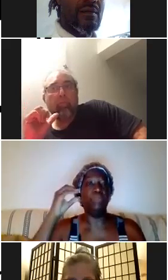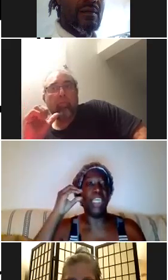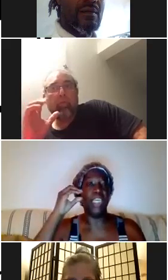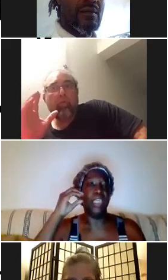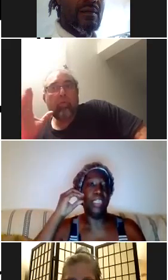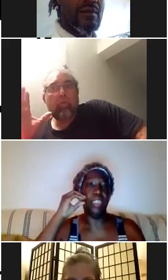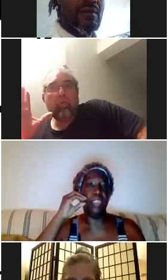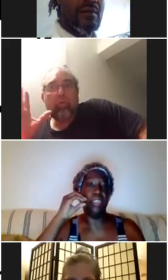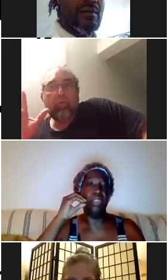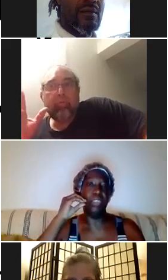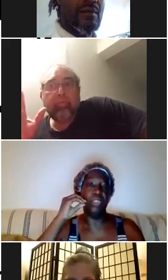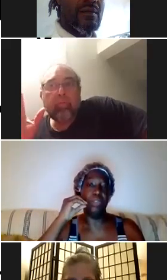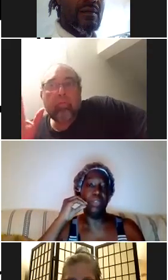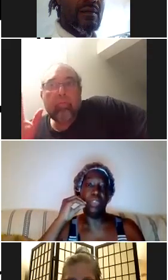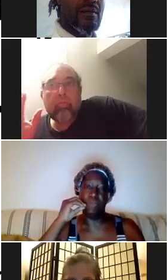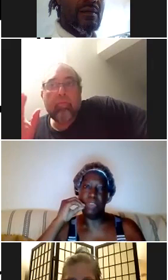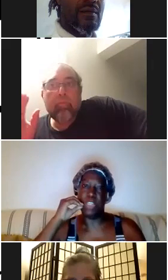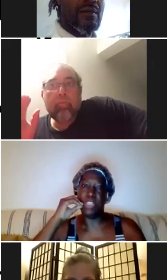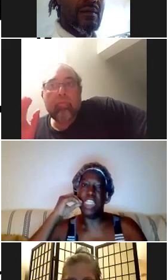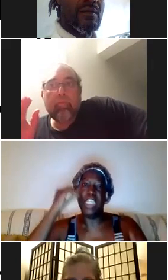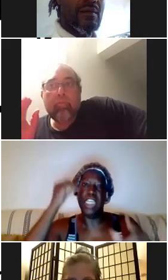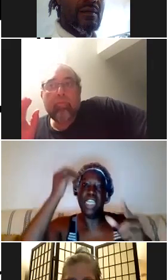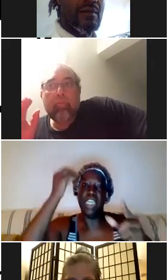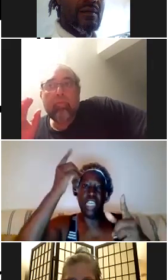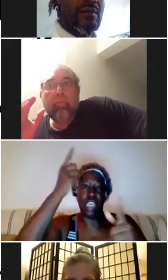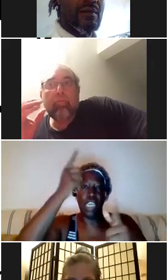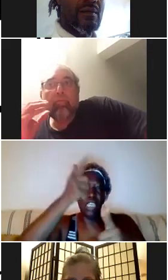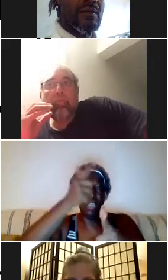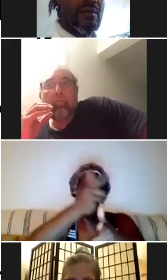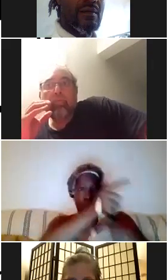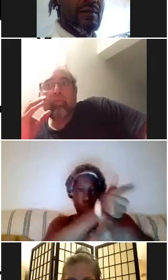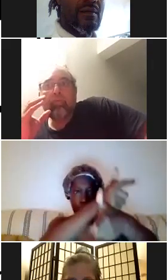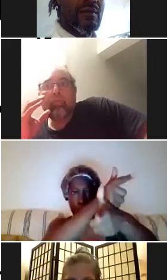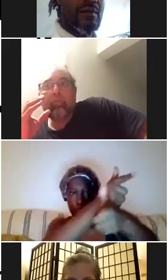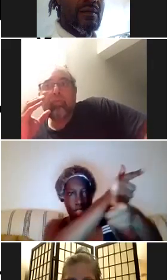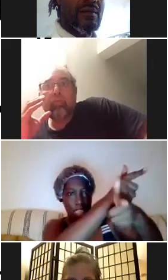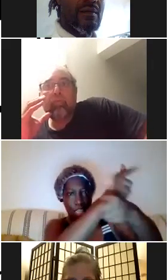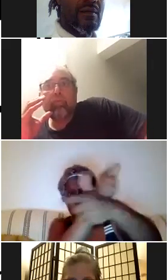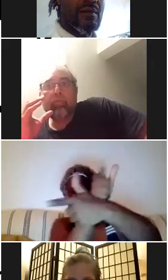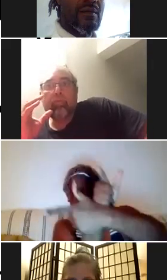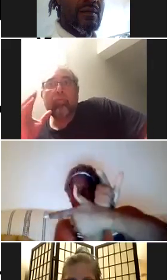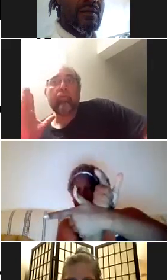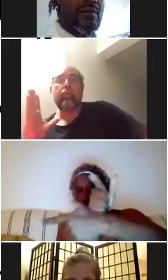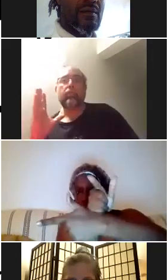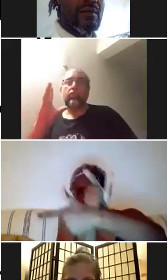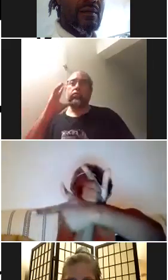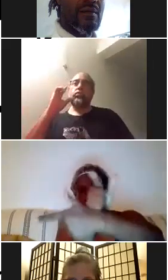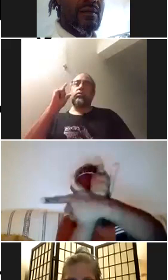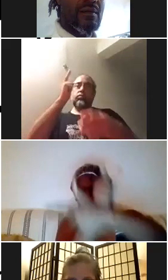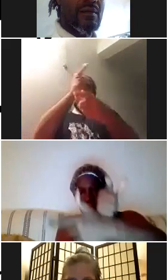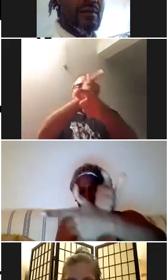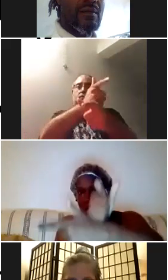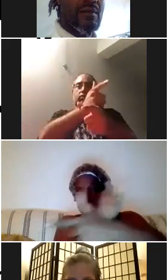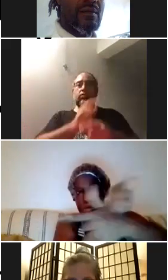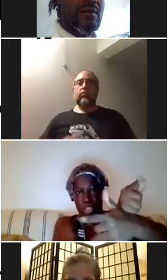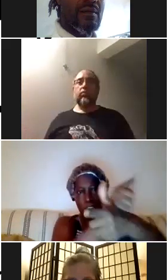sister would be you come from your chin and you like you're shooting a gun across,